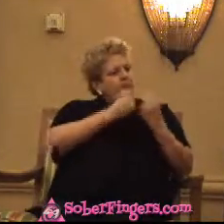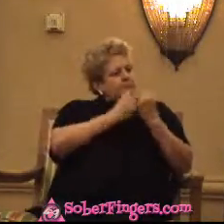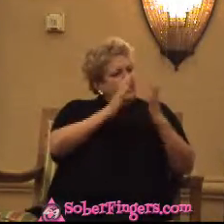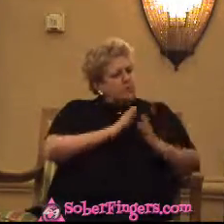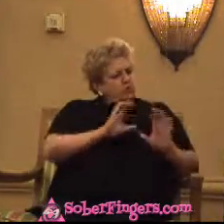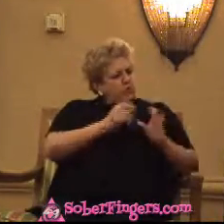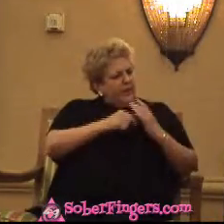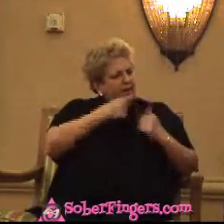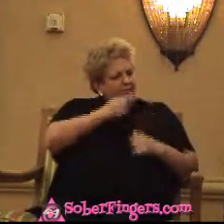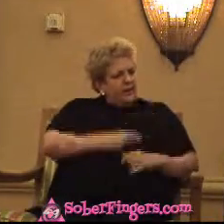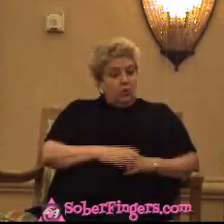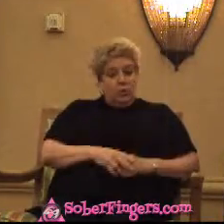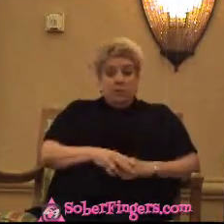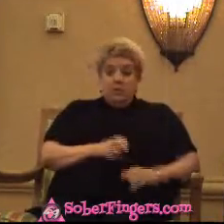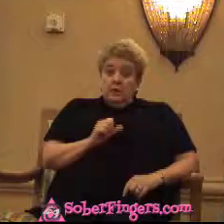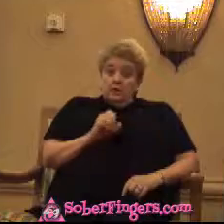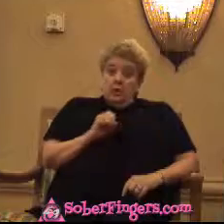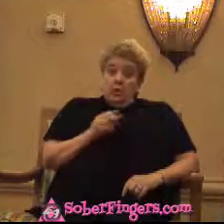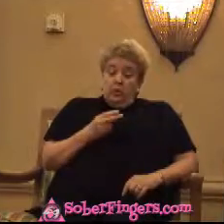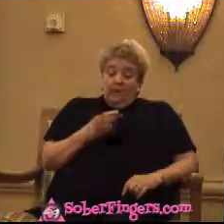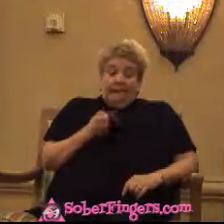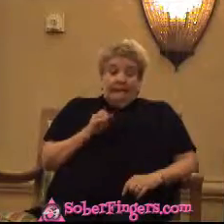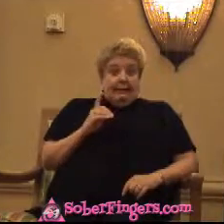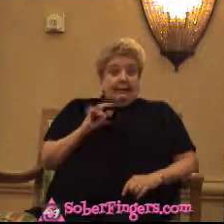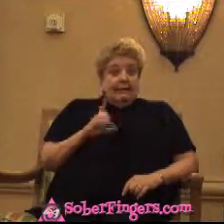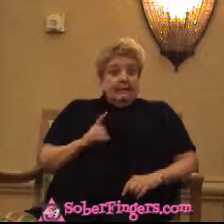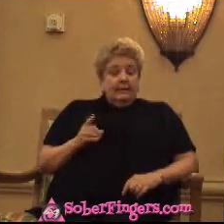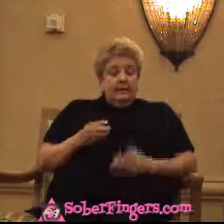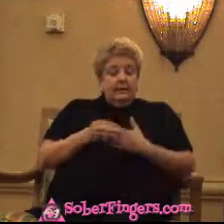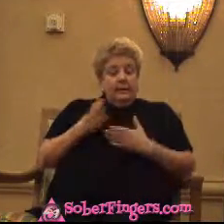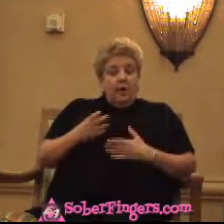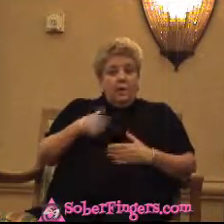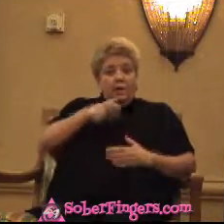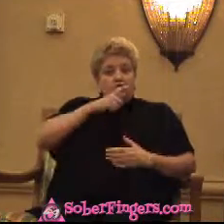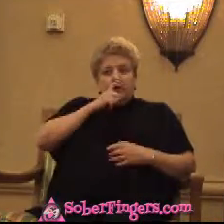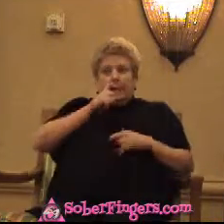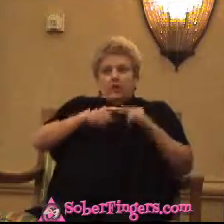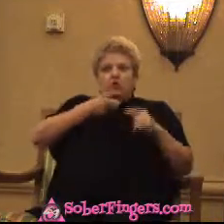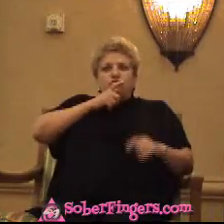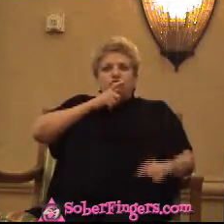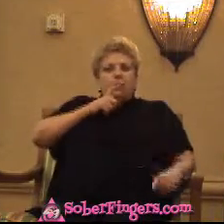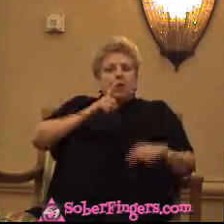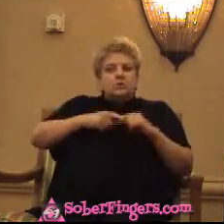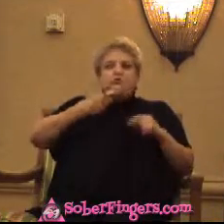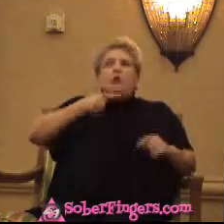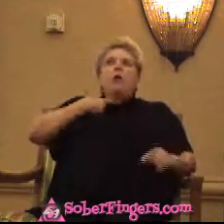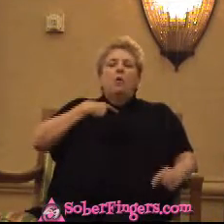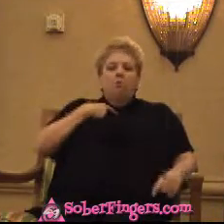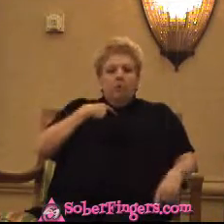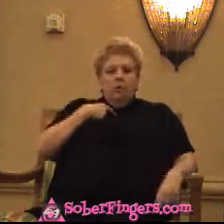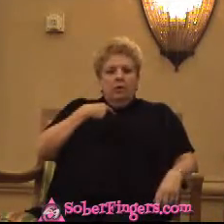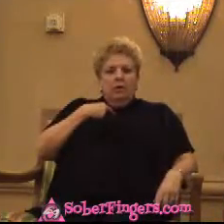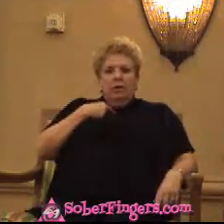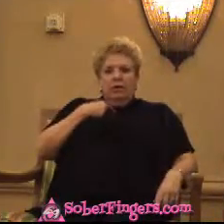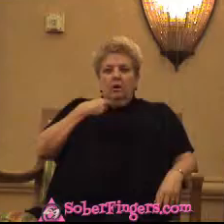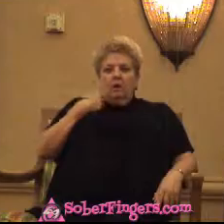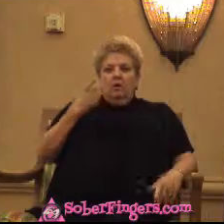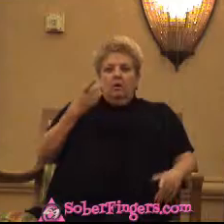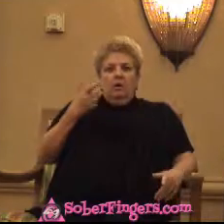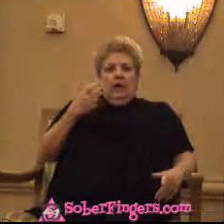So he bought me a drink, and I started to drink this drink, and I couldn't drink it. I couldn't swallow it. And I guess I had my moment of clarity. I guess I